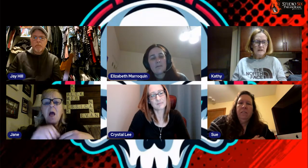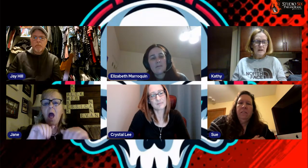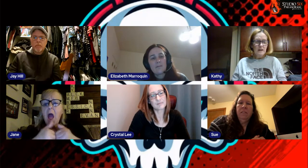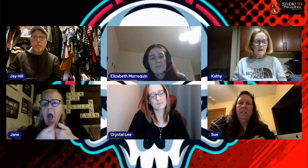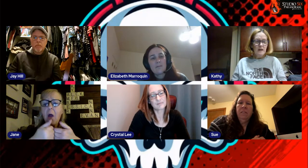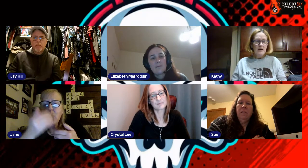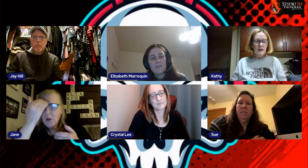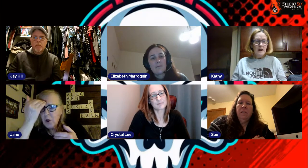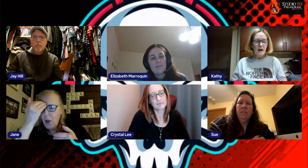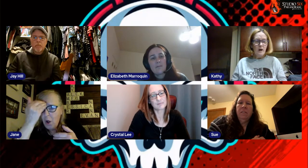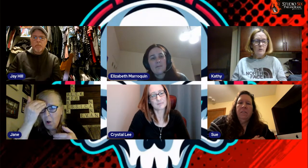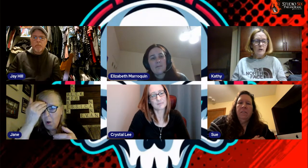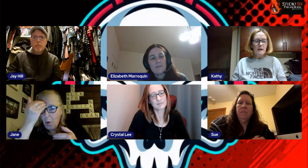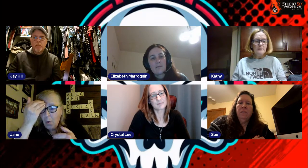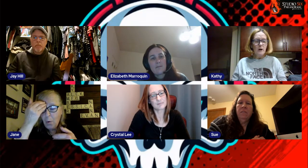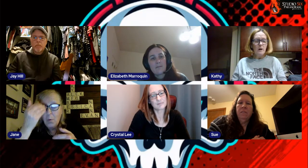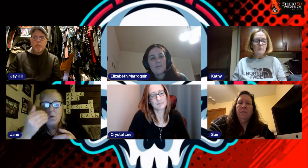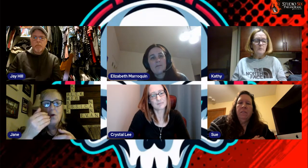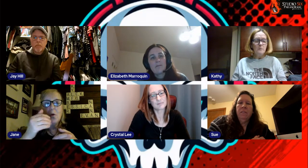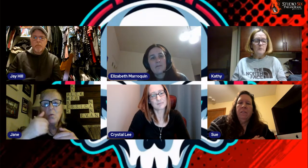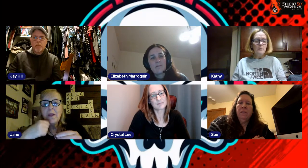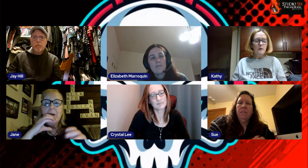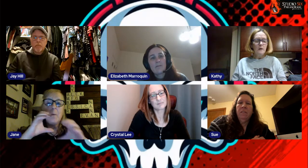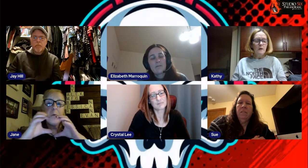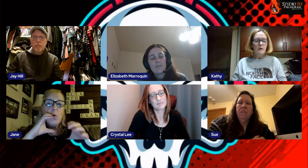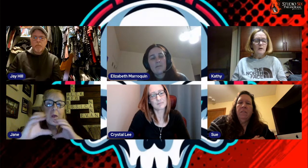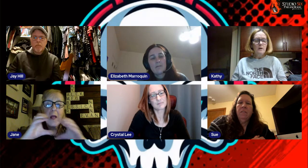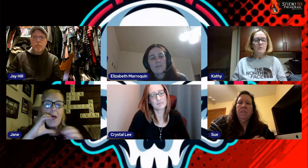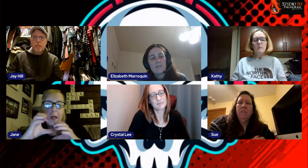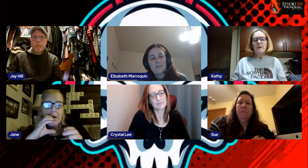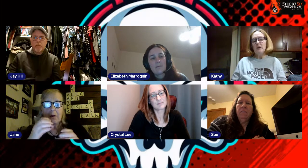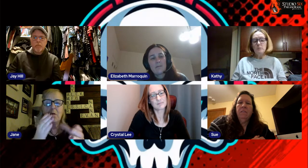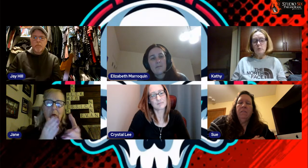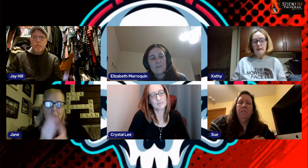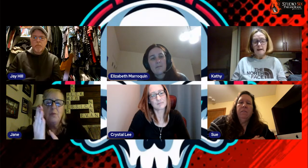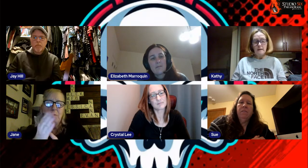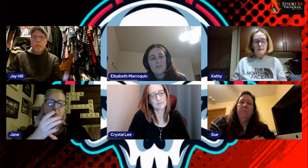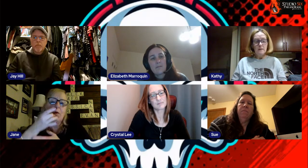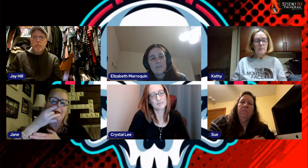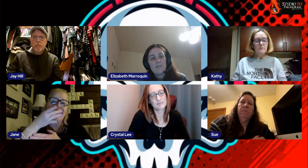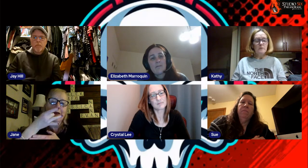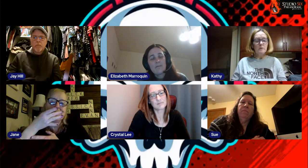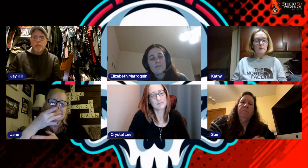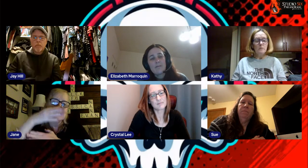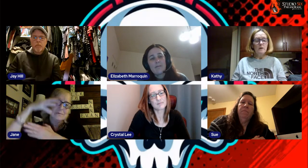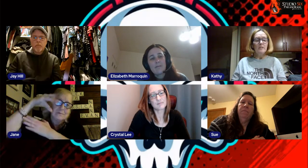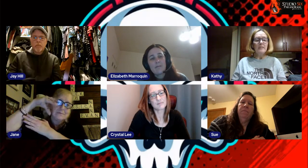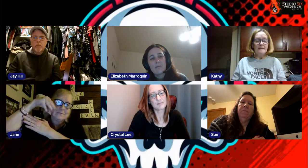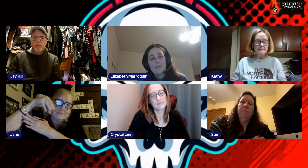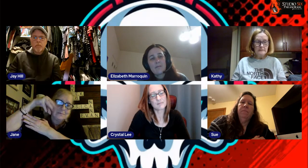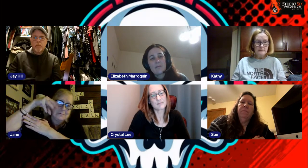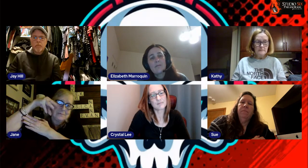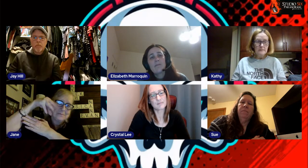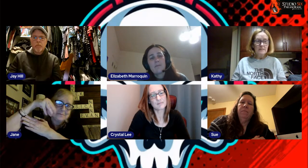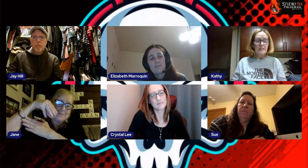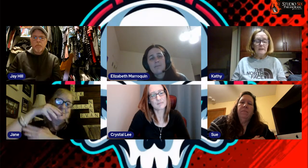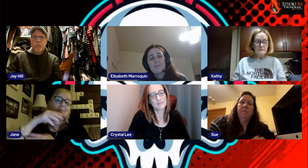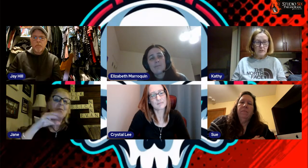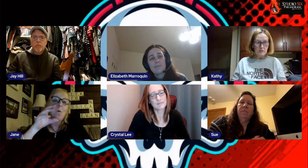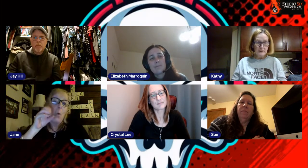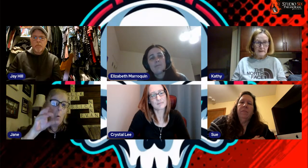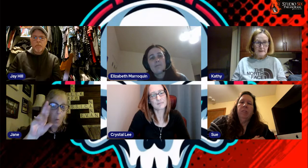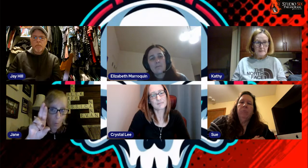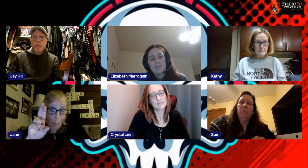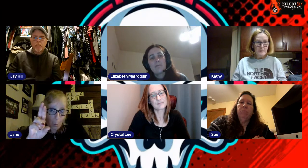us, how will I know that we can communicate through light,